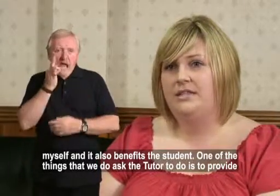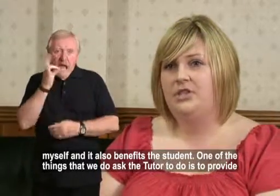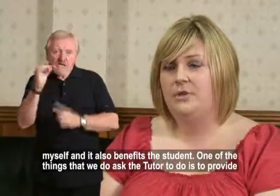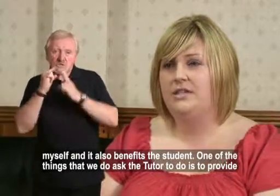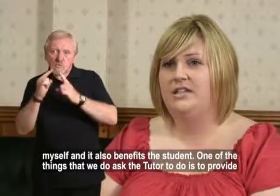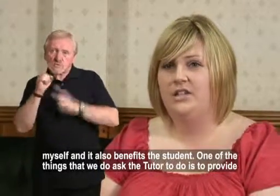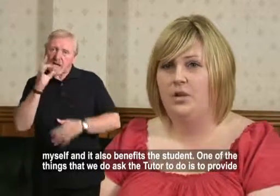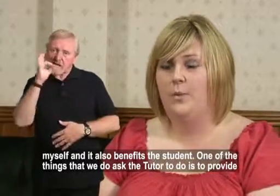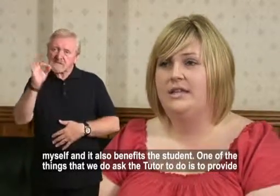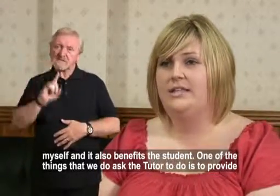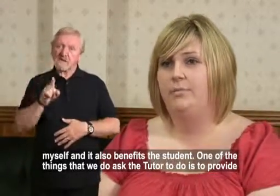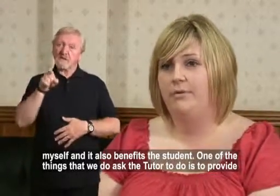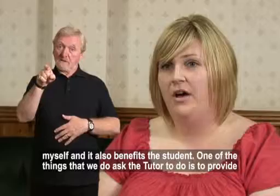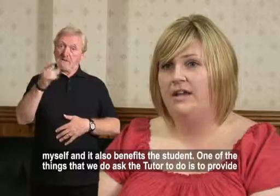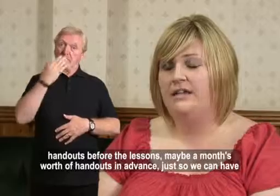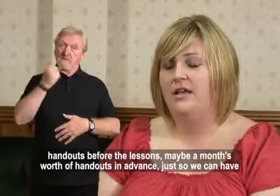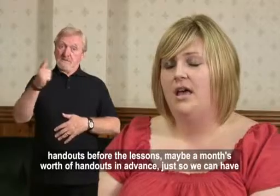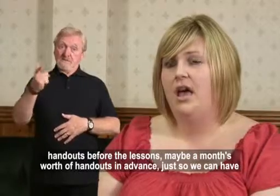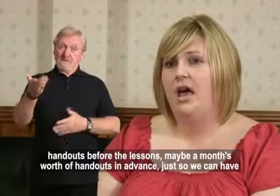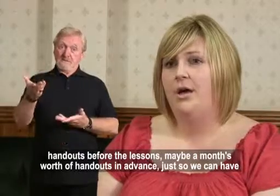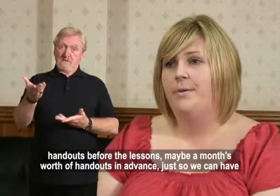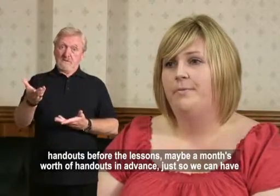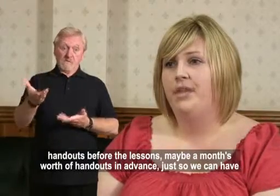do ask the tutors to do is to provide